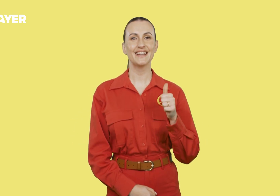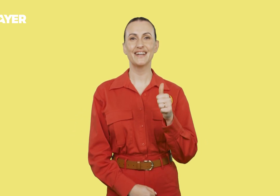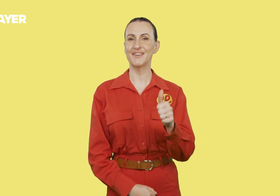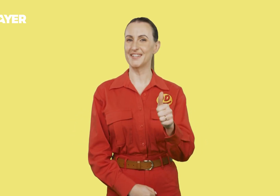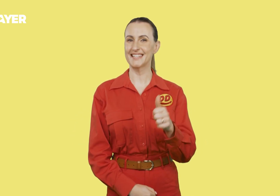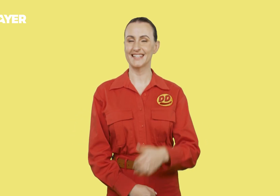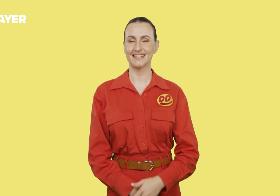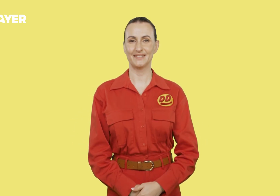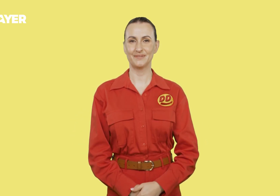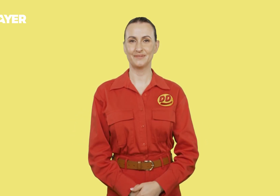Good.